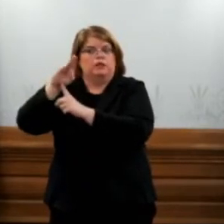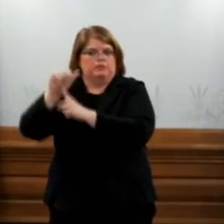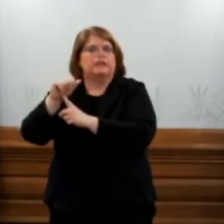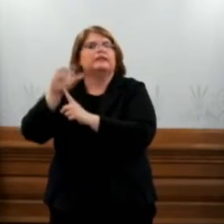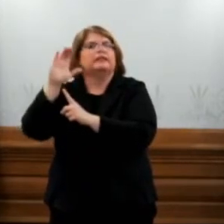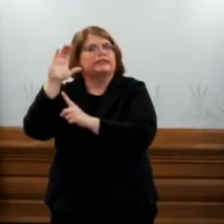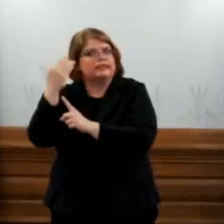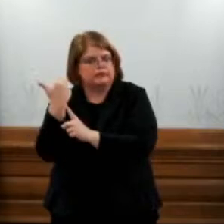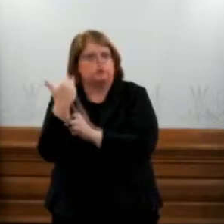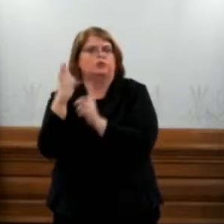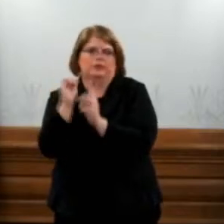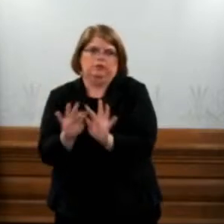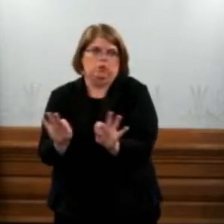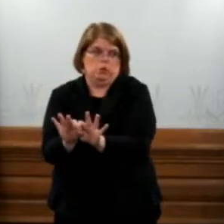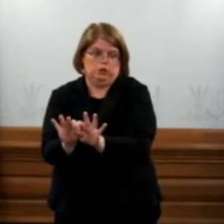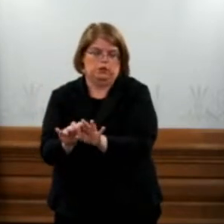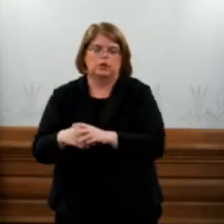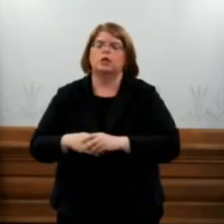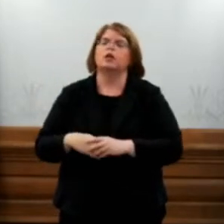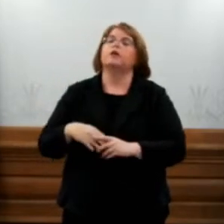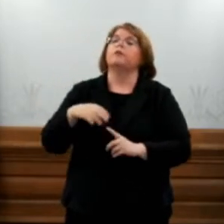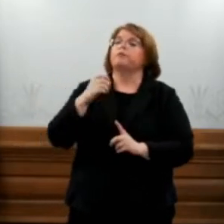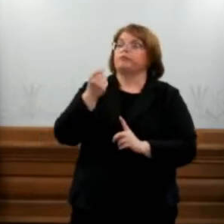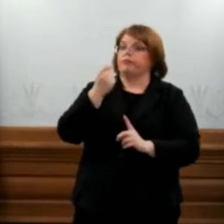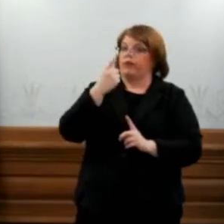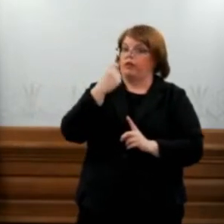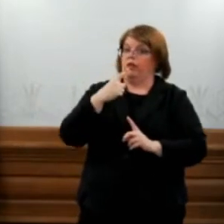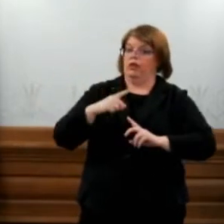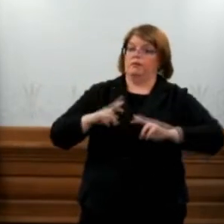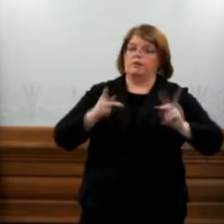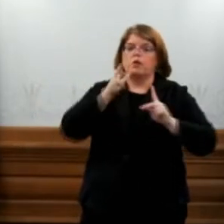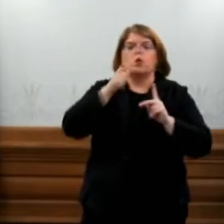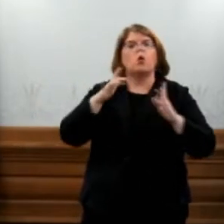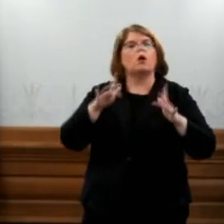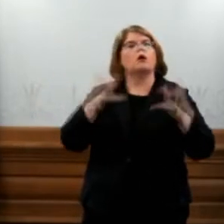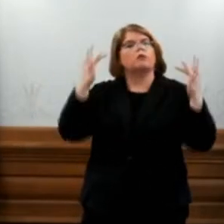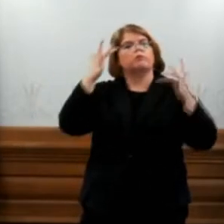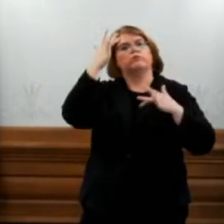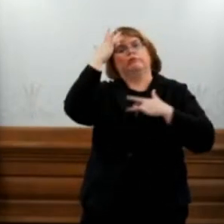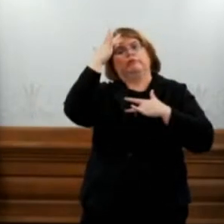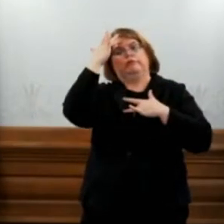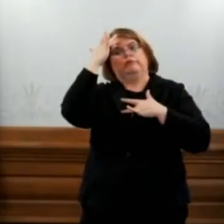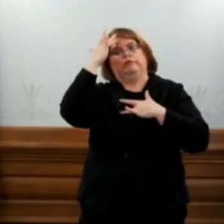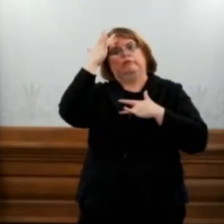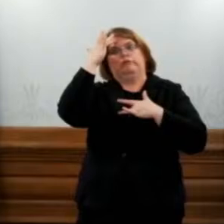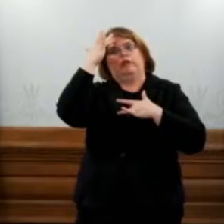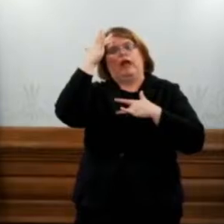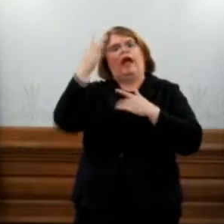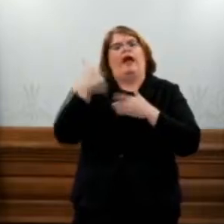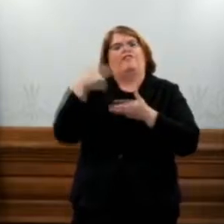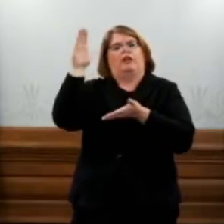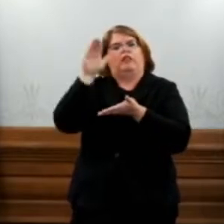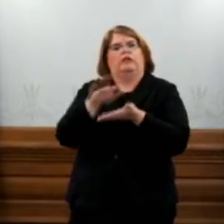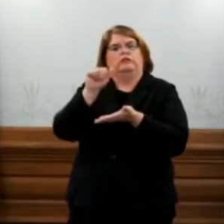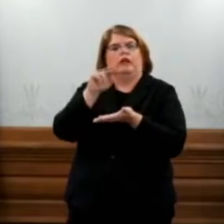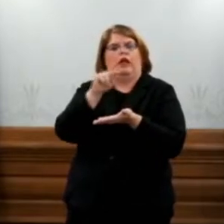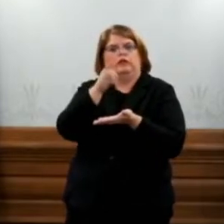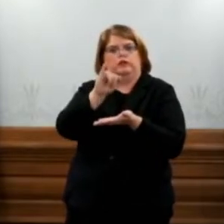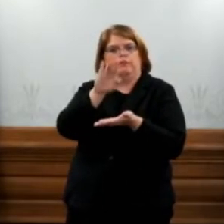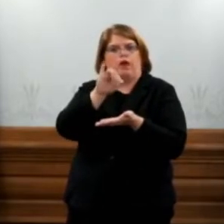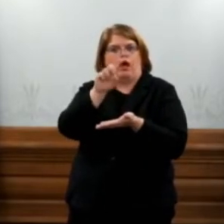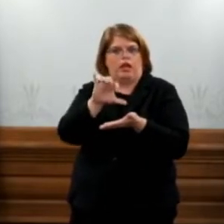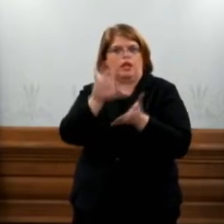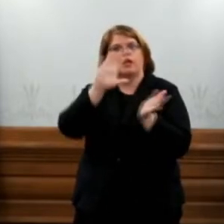people who have mild disease or who are not very ill have lower amounts of antibody compared to someone who may have